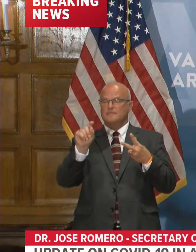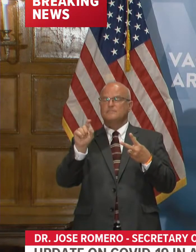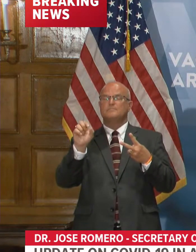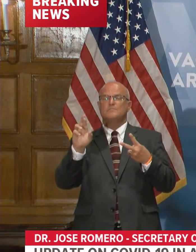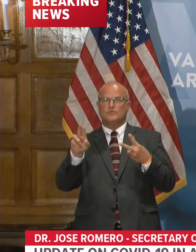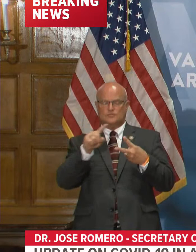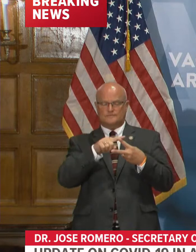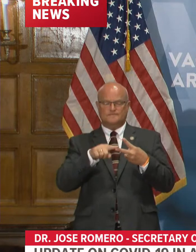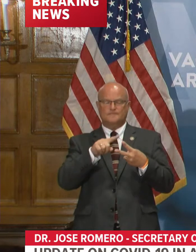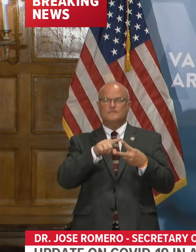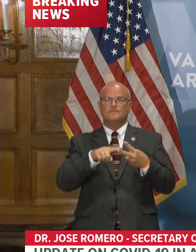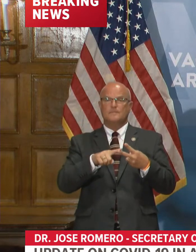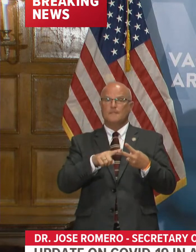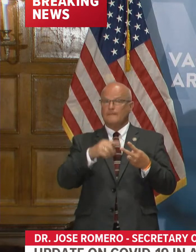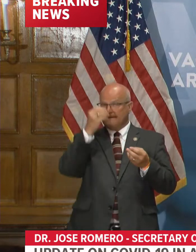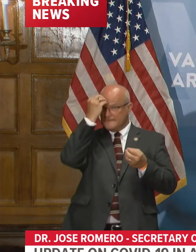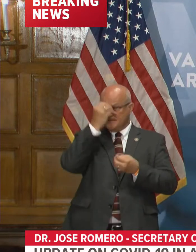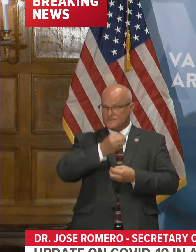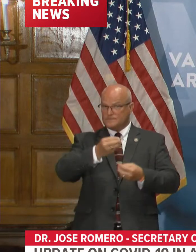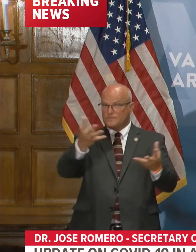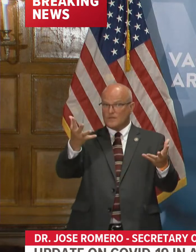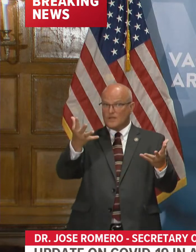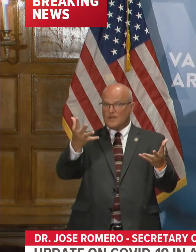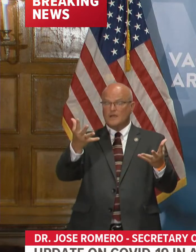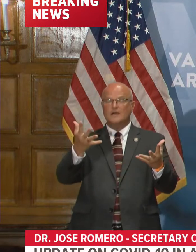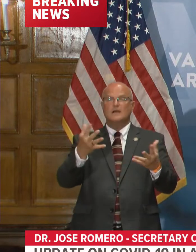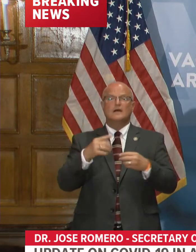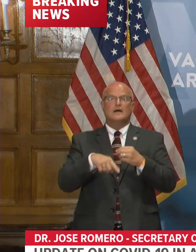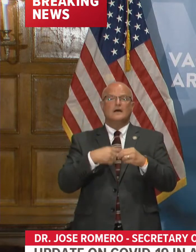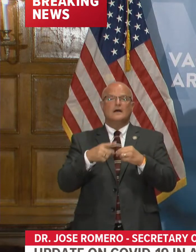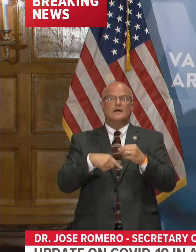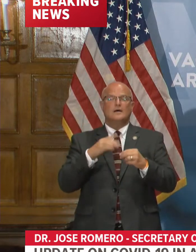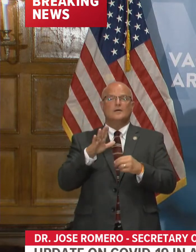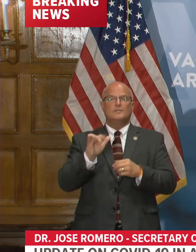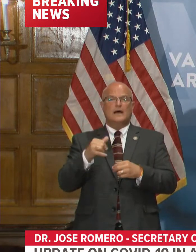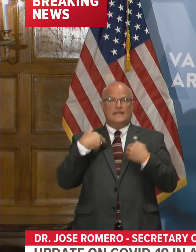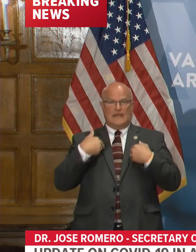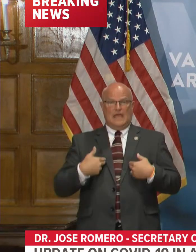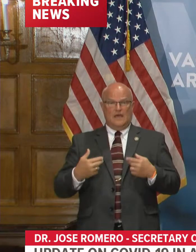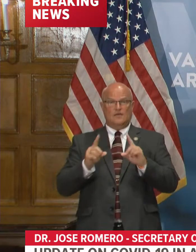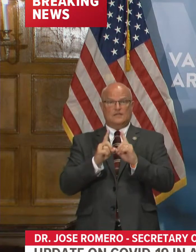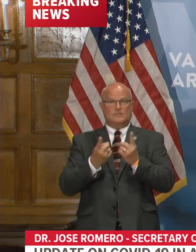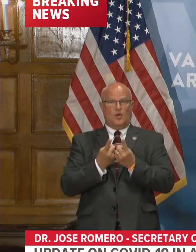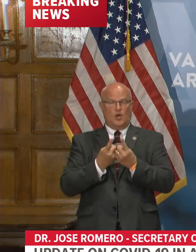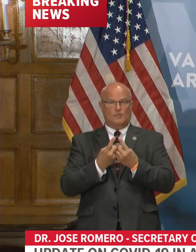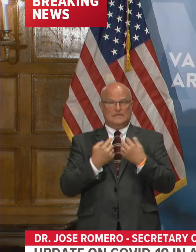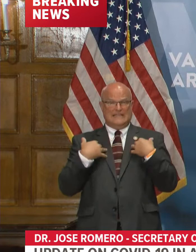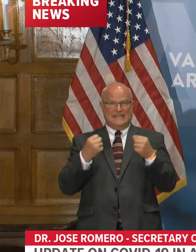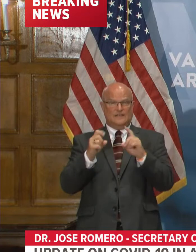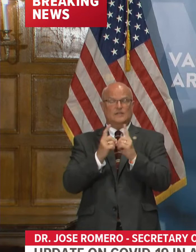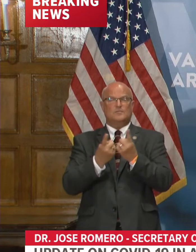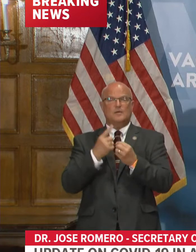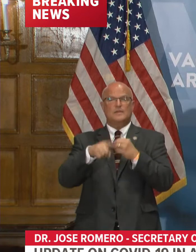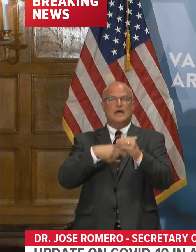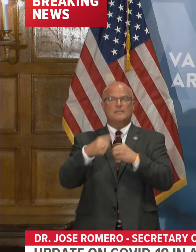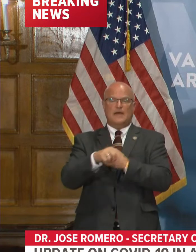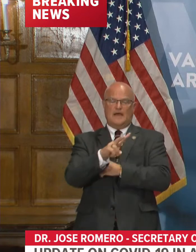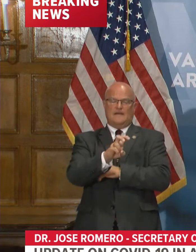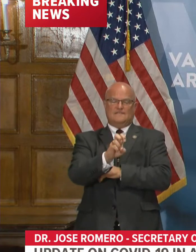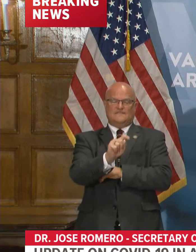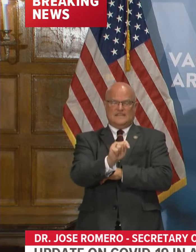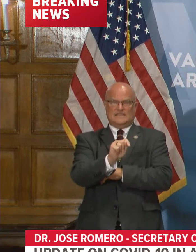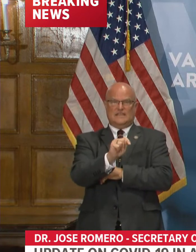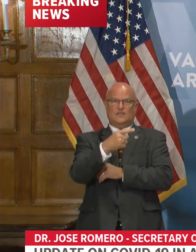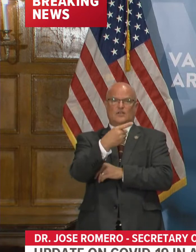the advice recommendations that are being issued by the Health Department pertain to veterinary